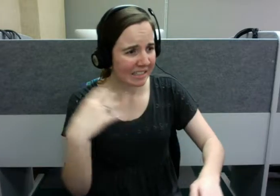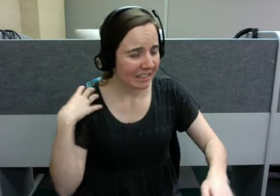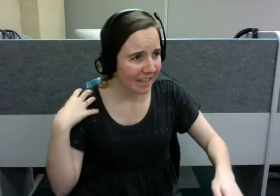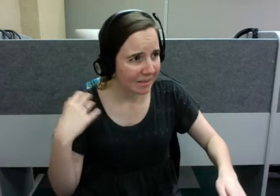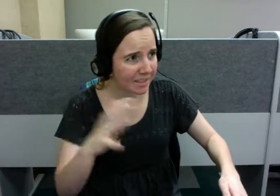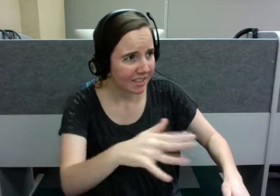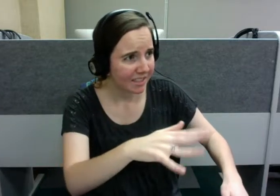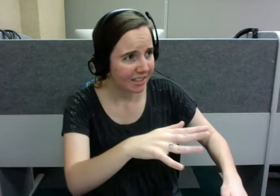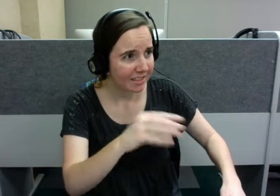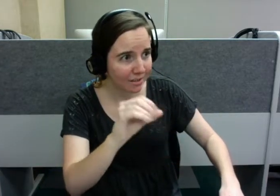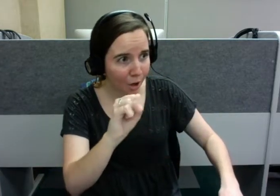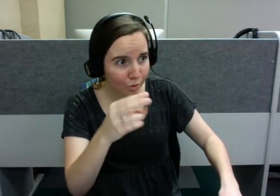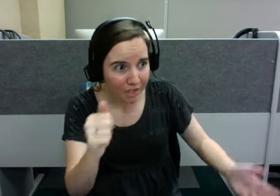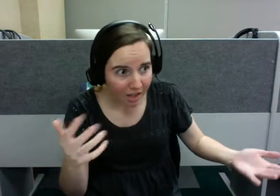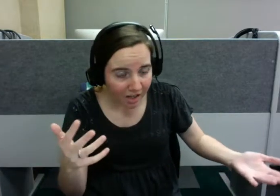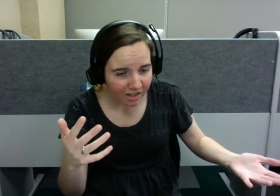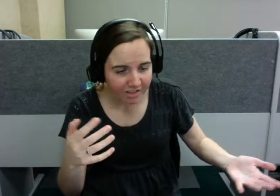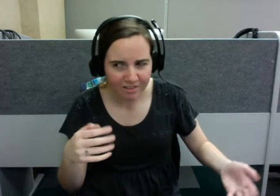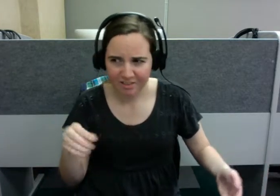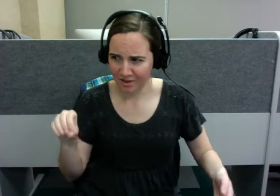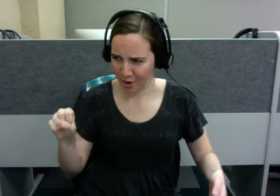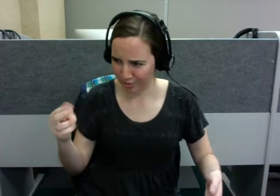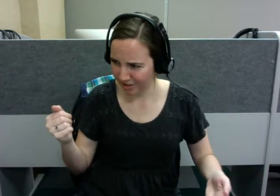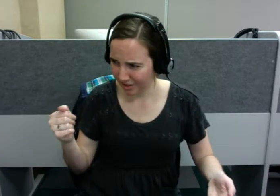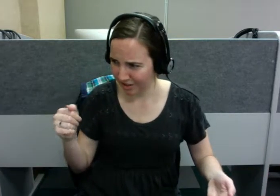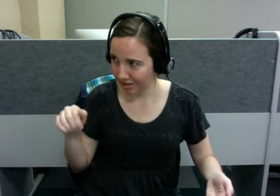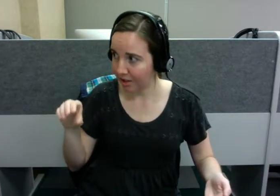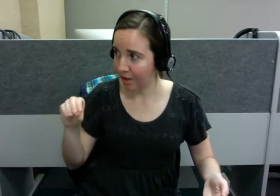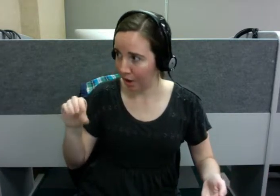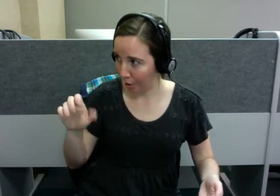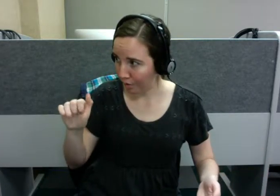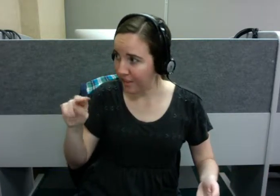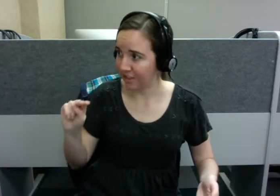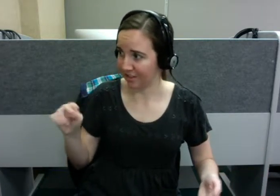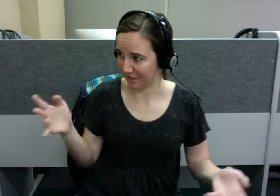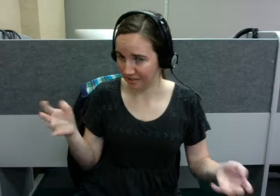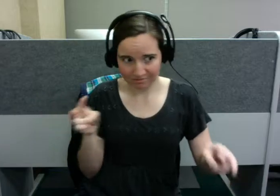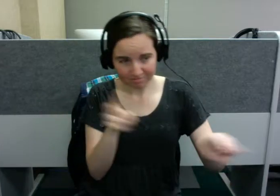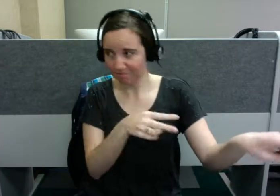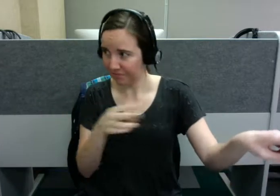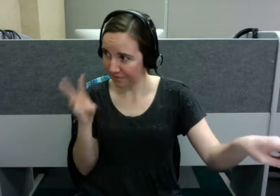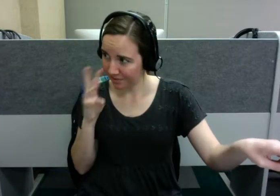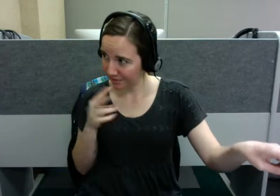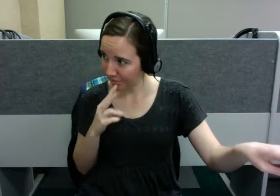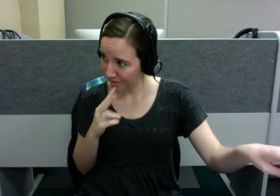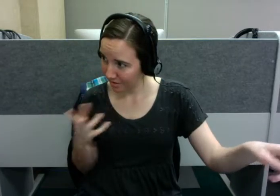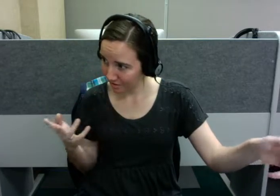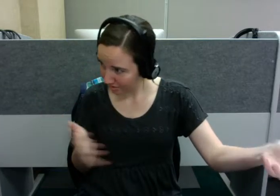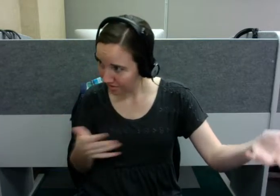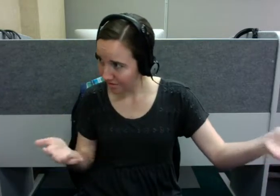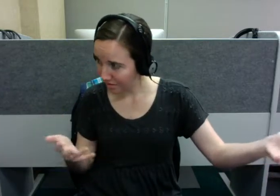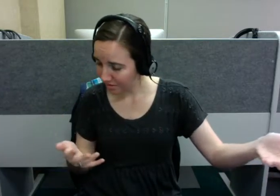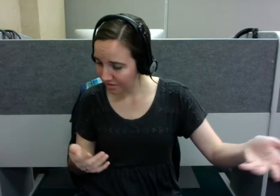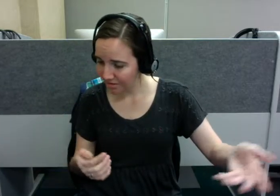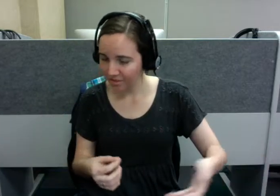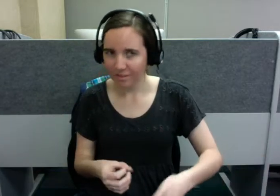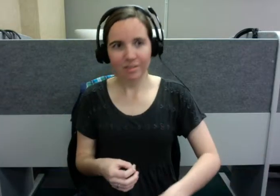Captain, OSHA? And he says, OSHA? Ocean. And he points out there,